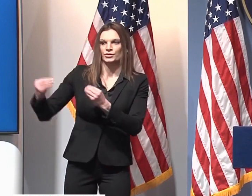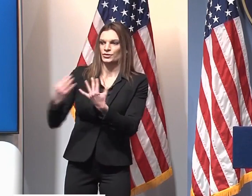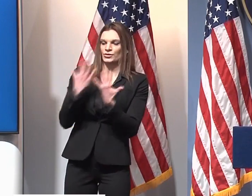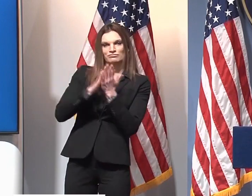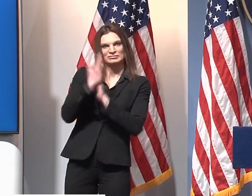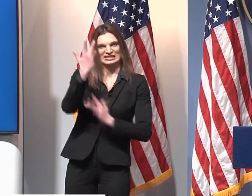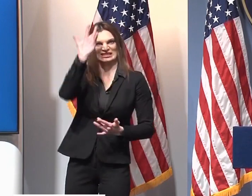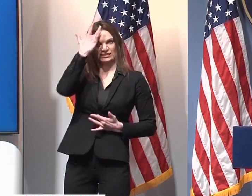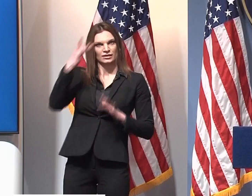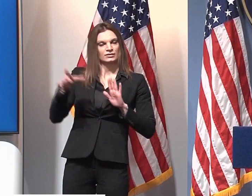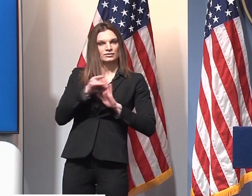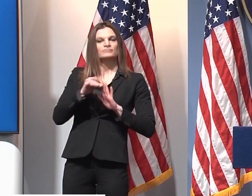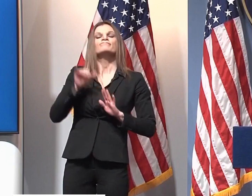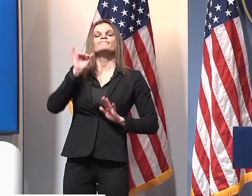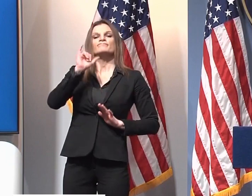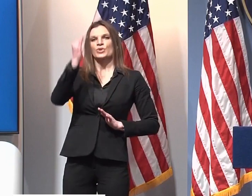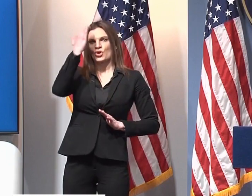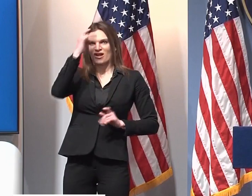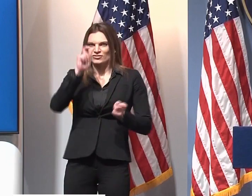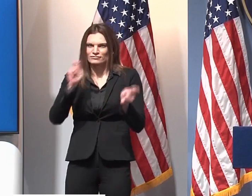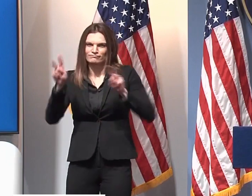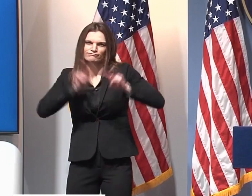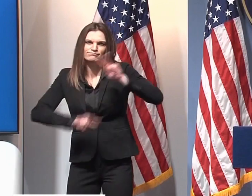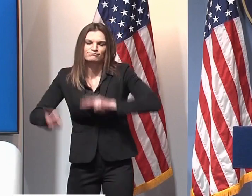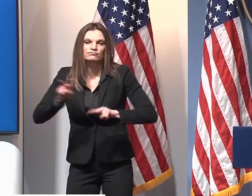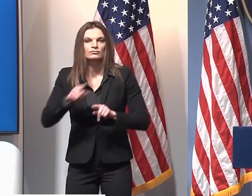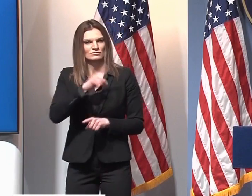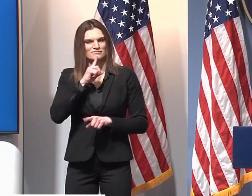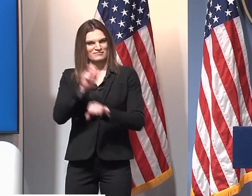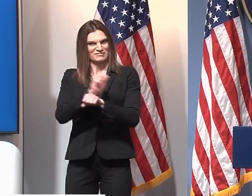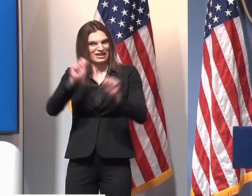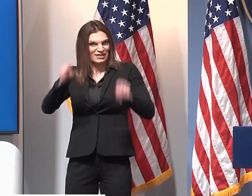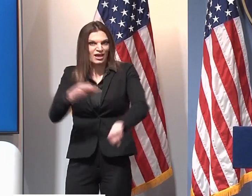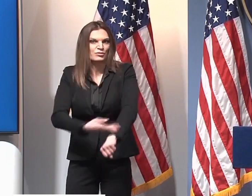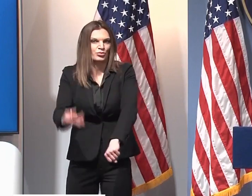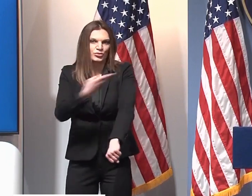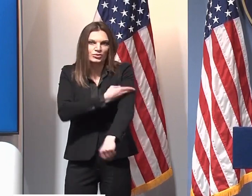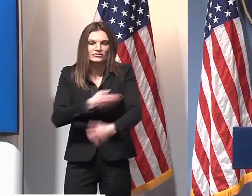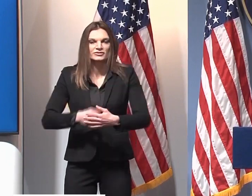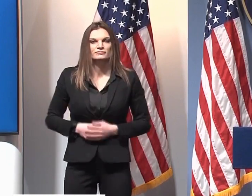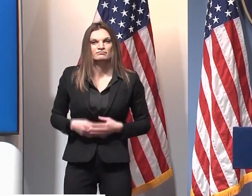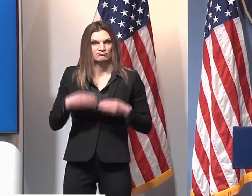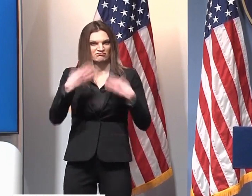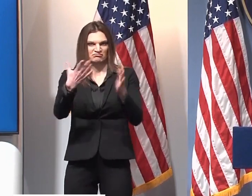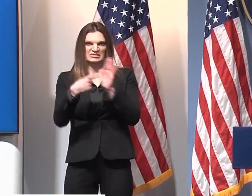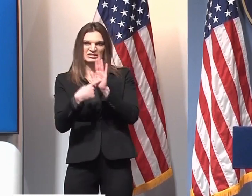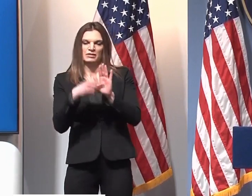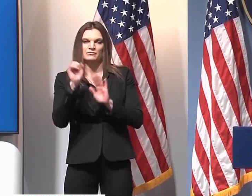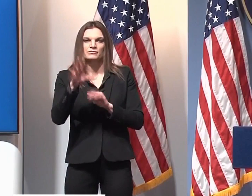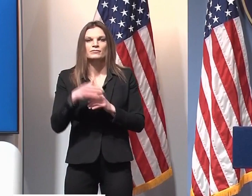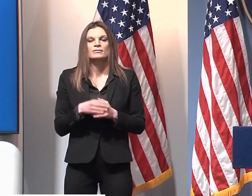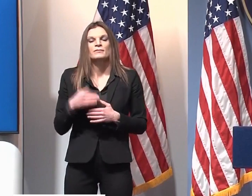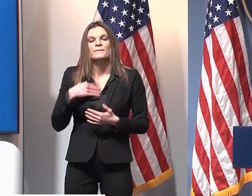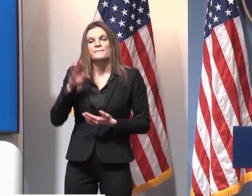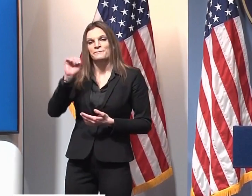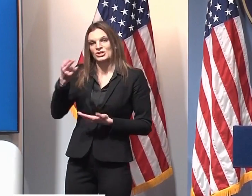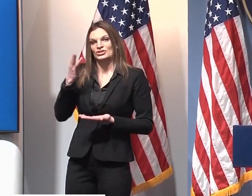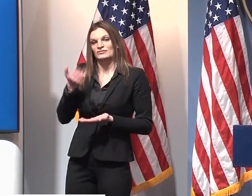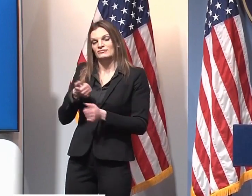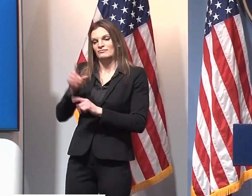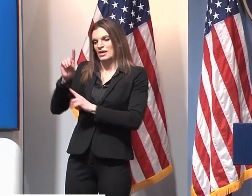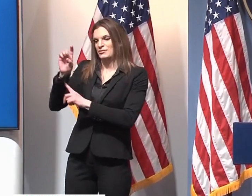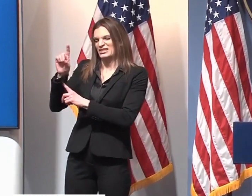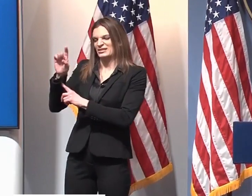capable of uplifting Michigan. For example, today, the Michigan Economic Development Corporation,